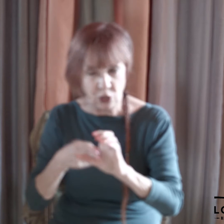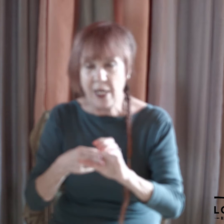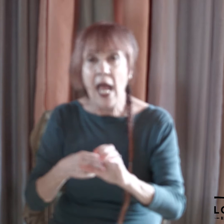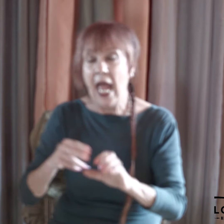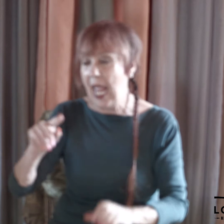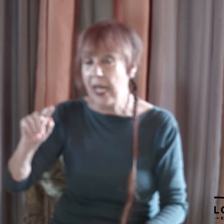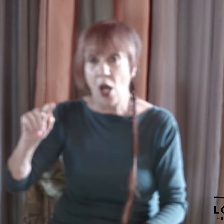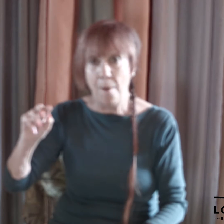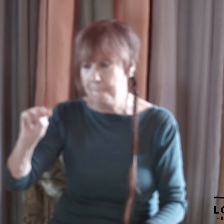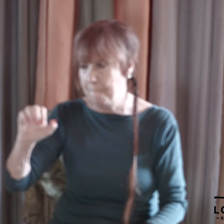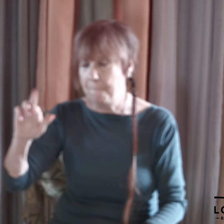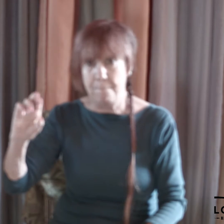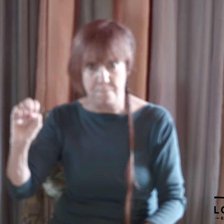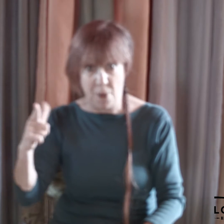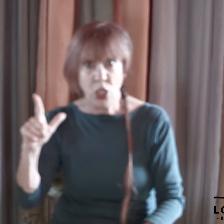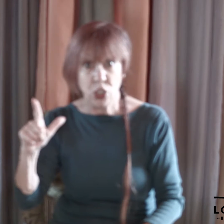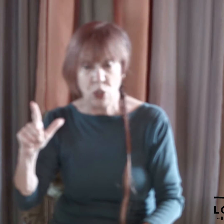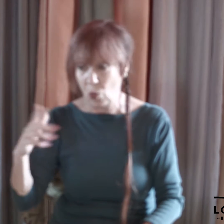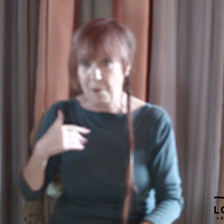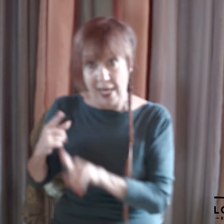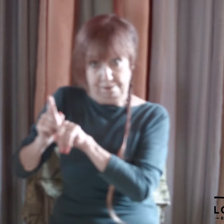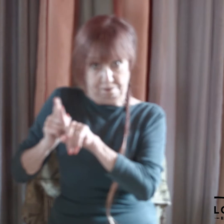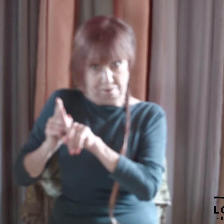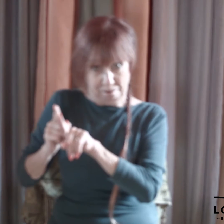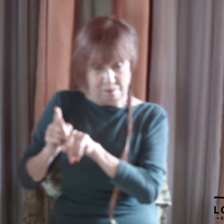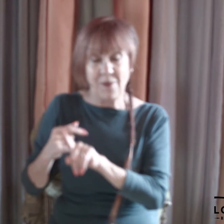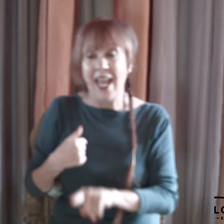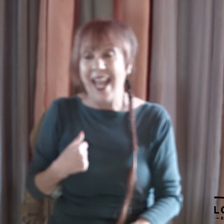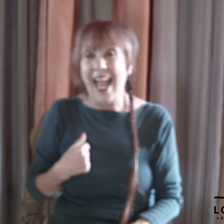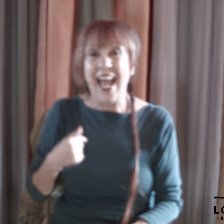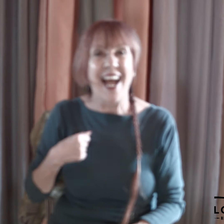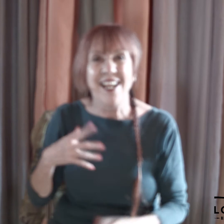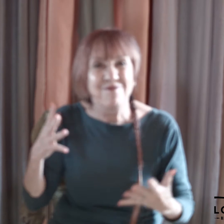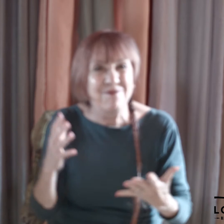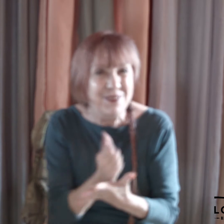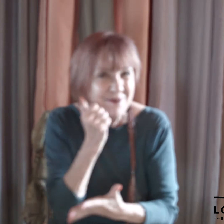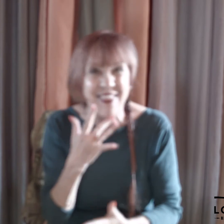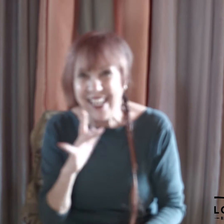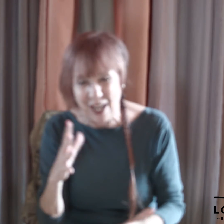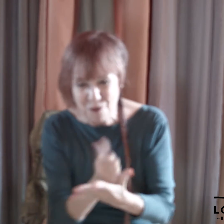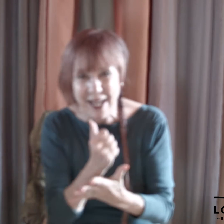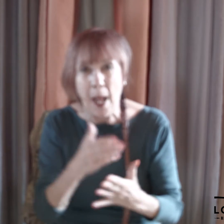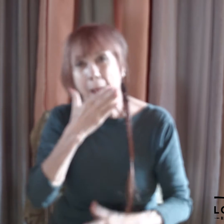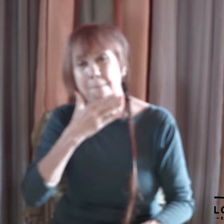three. And I was lucky enough to be able to be named best oralist at that